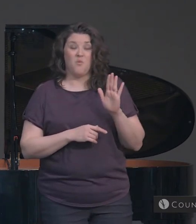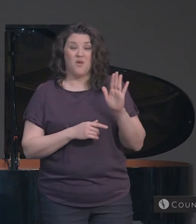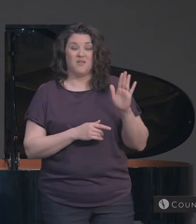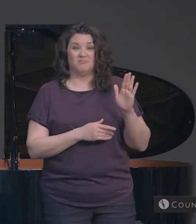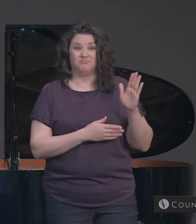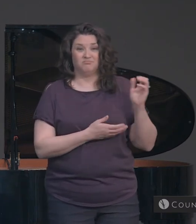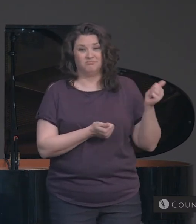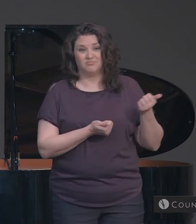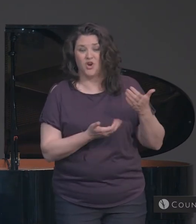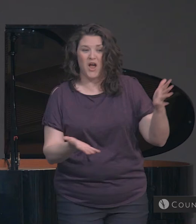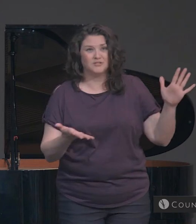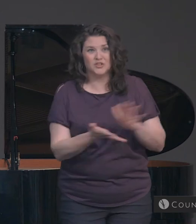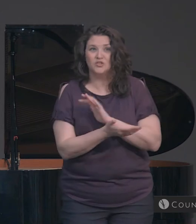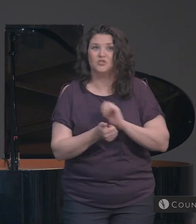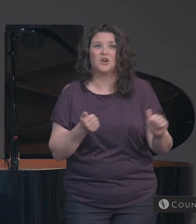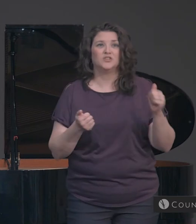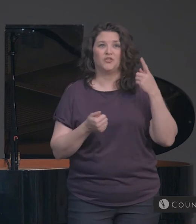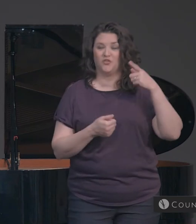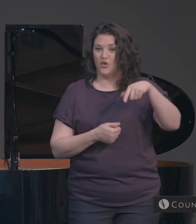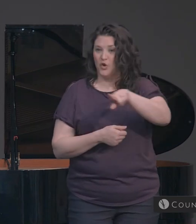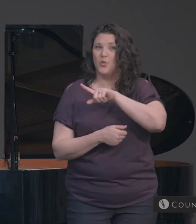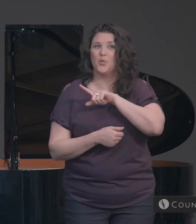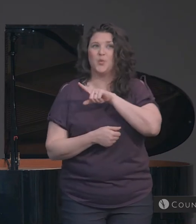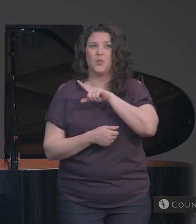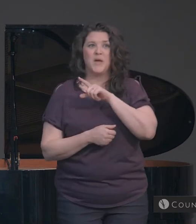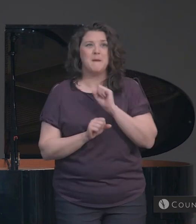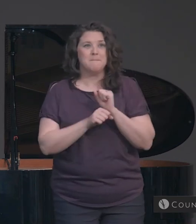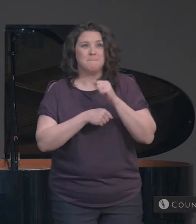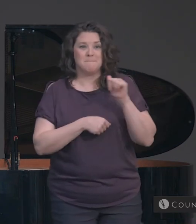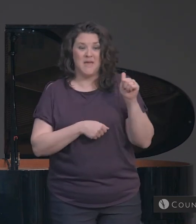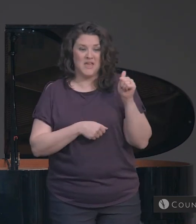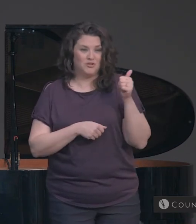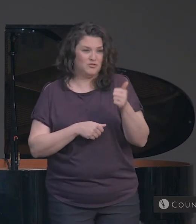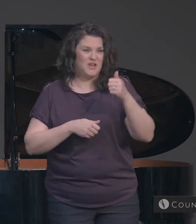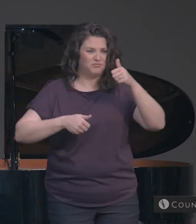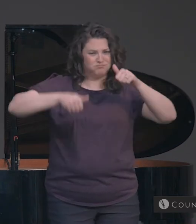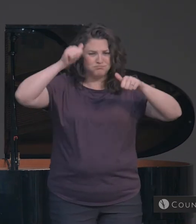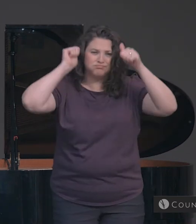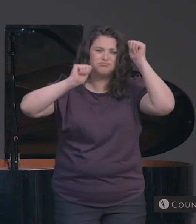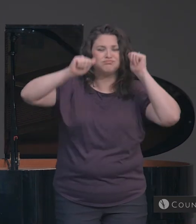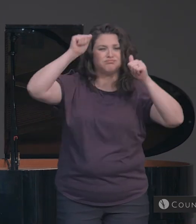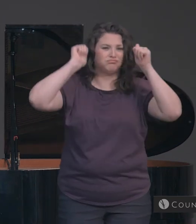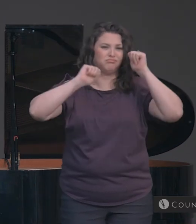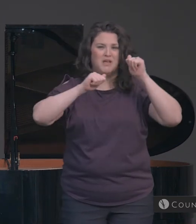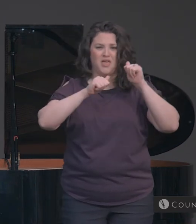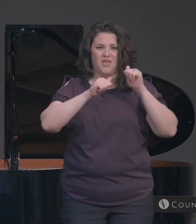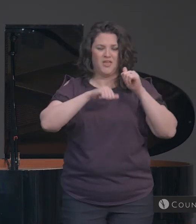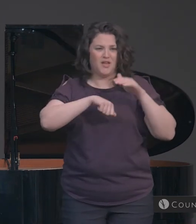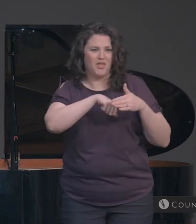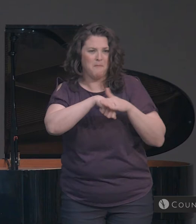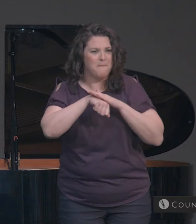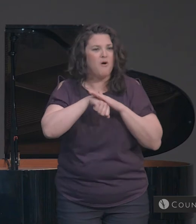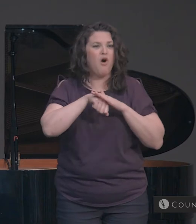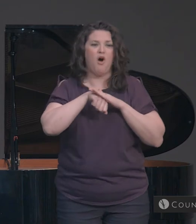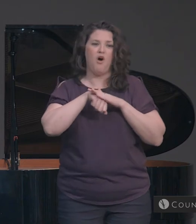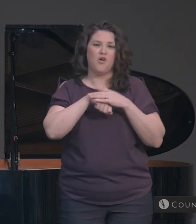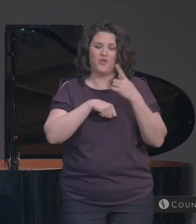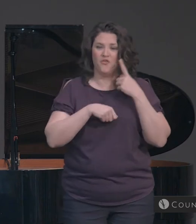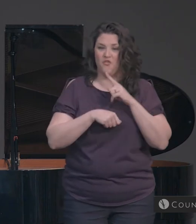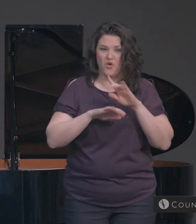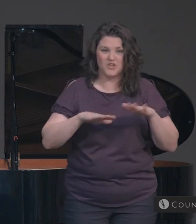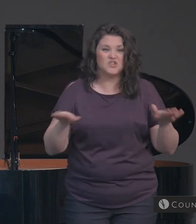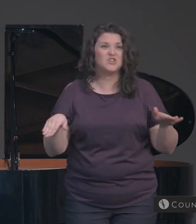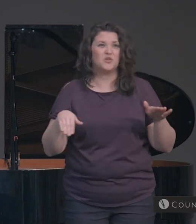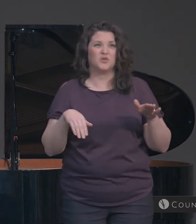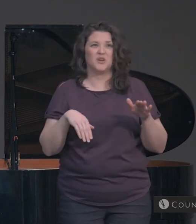glory of Israel shall come to Adullam. Make yourselves bald and cut off your hair for the children of your delight. Make yourselves as